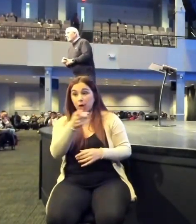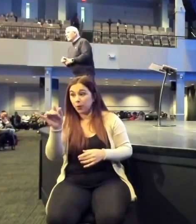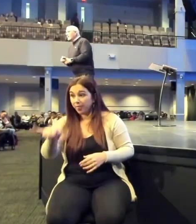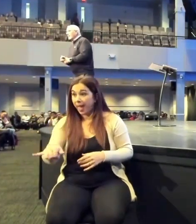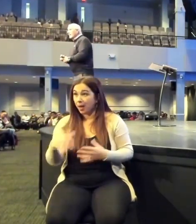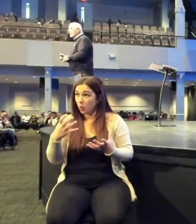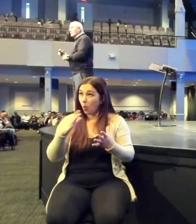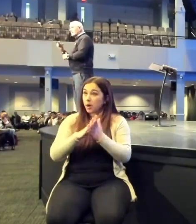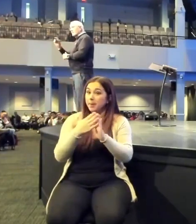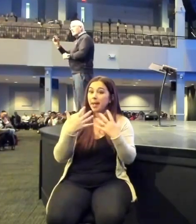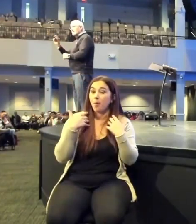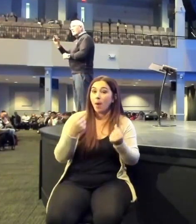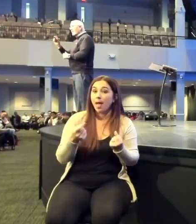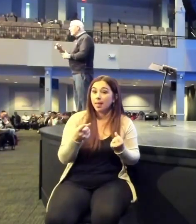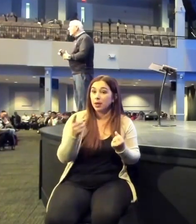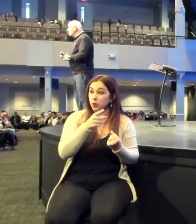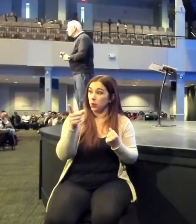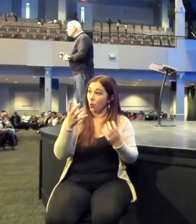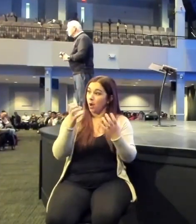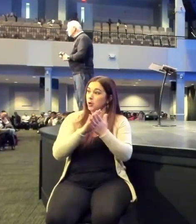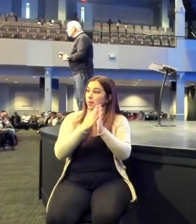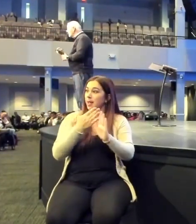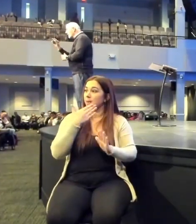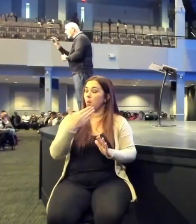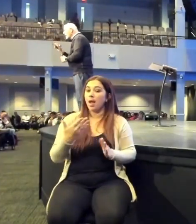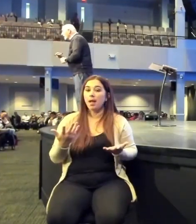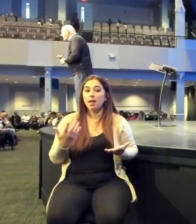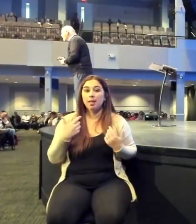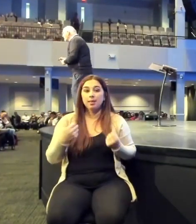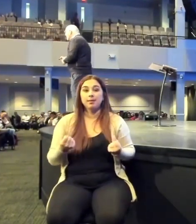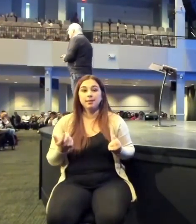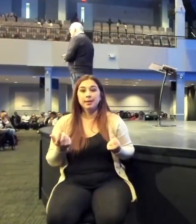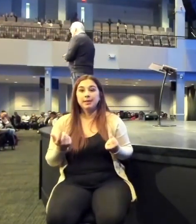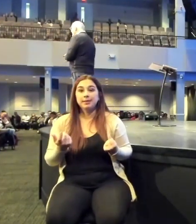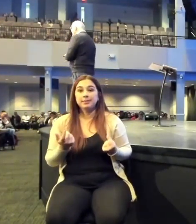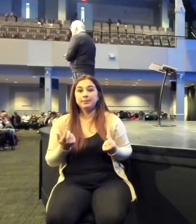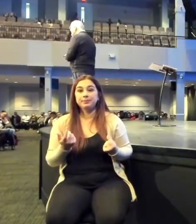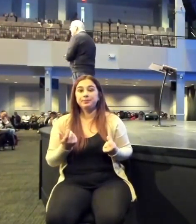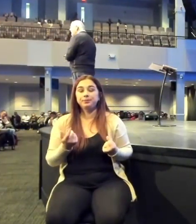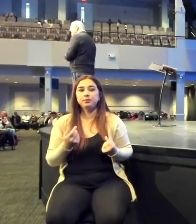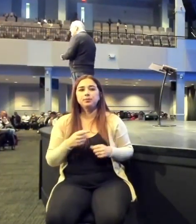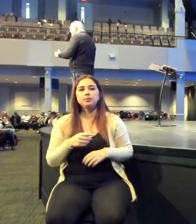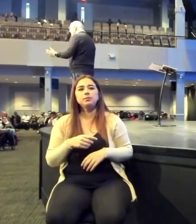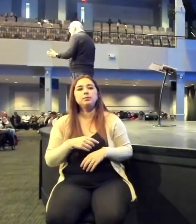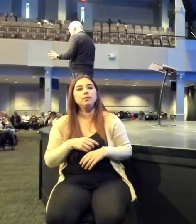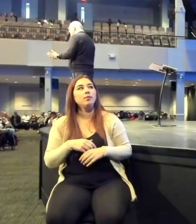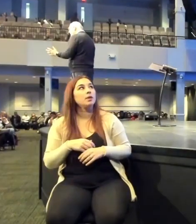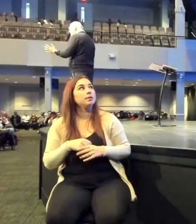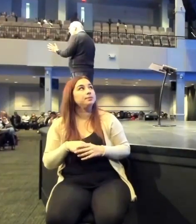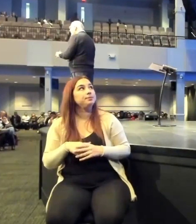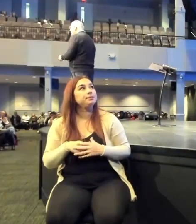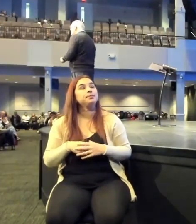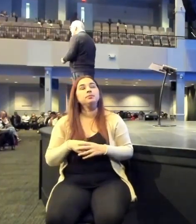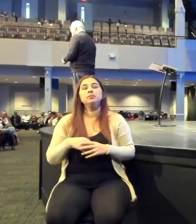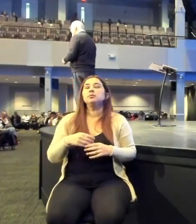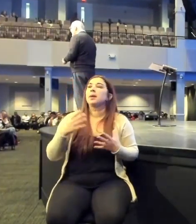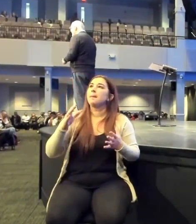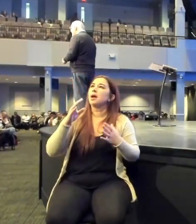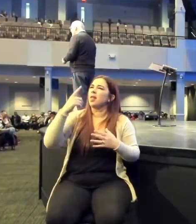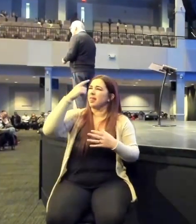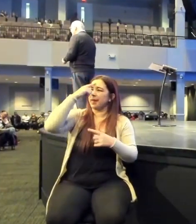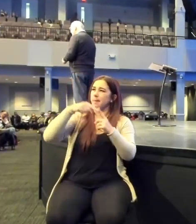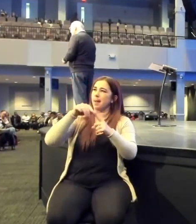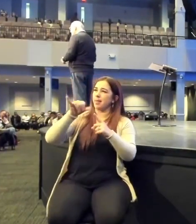today? Would you like to get well? Do you want to get well? And we said, oh, I'd love to hear that. Well, think about that for a